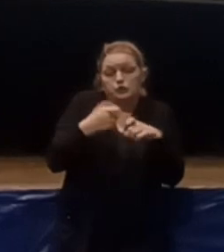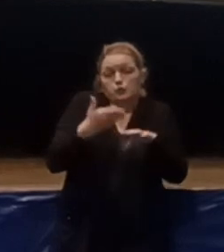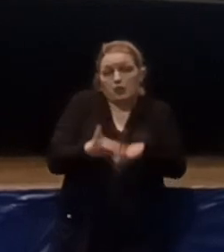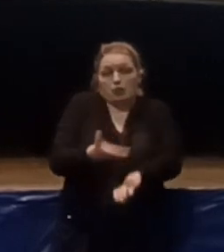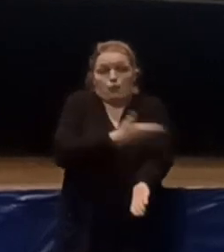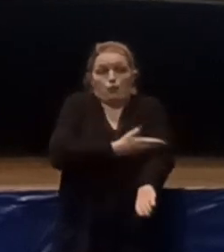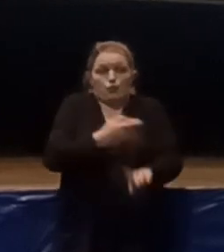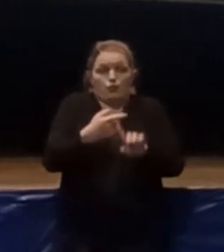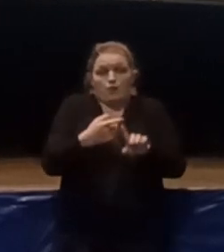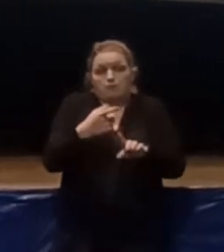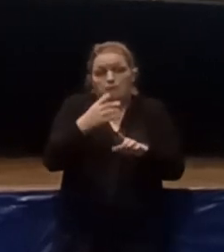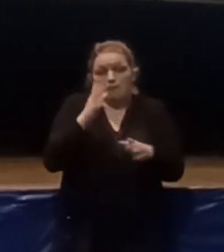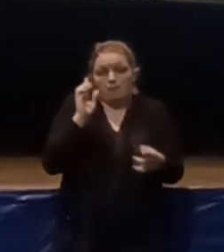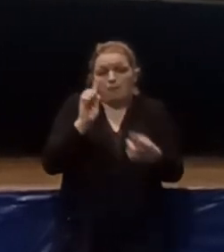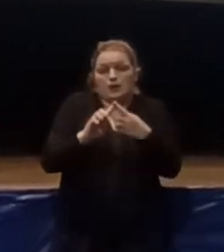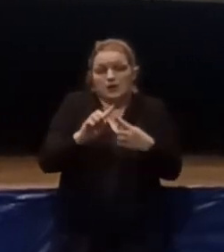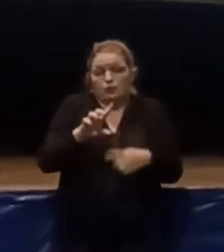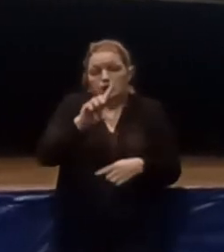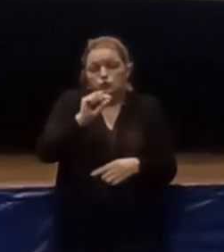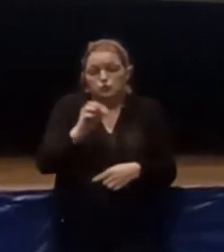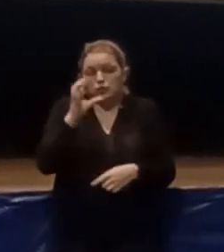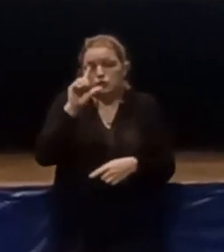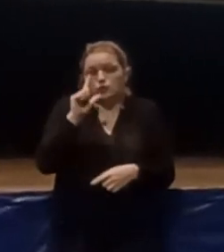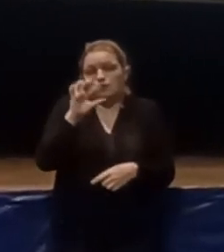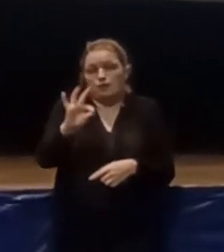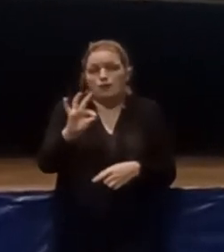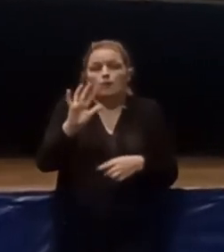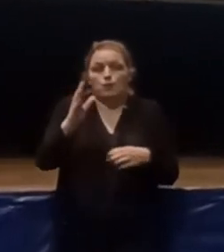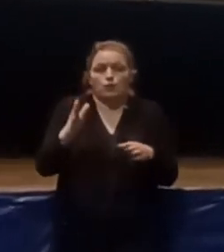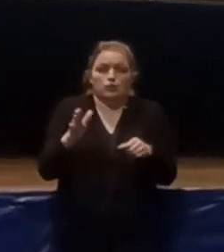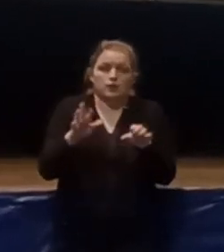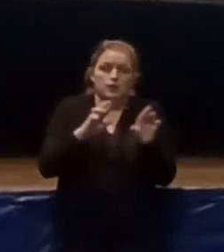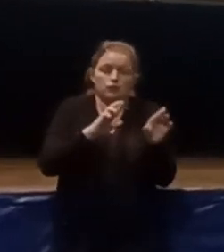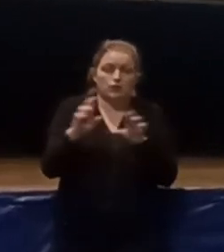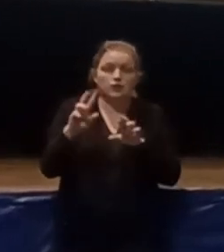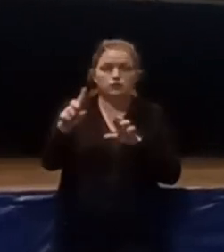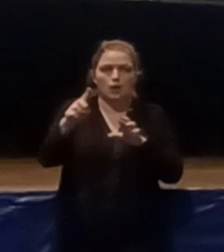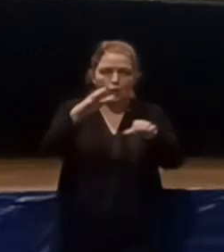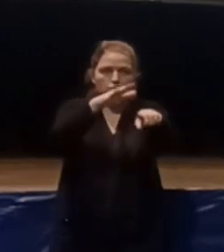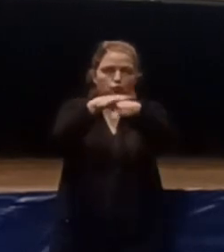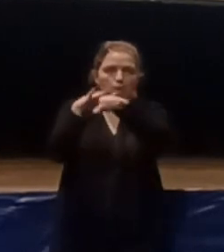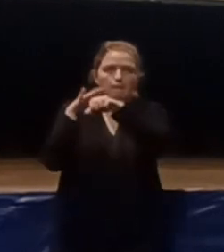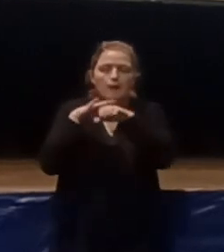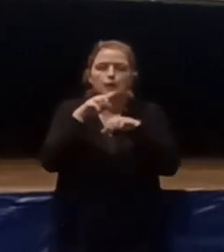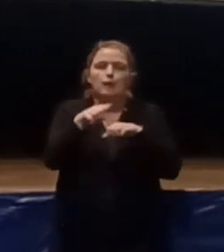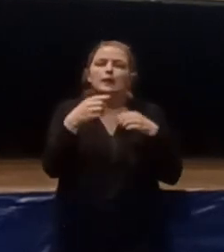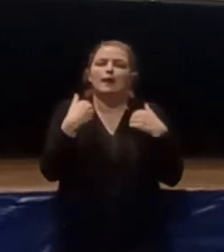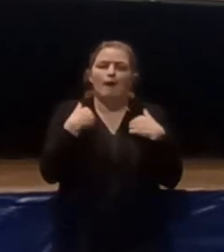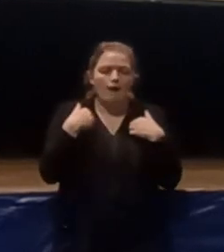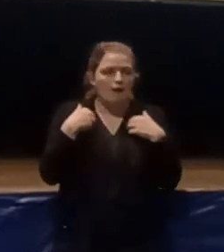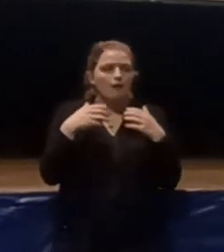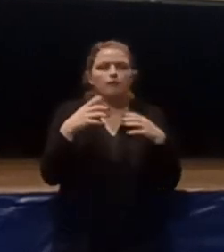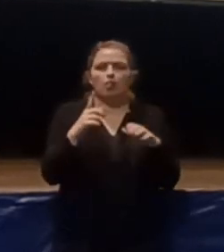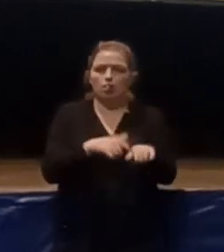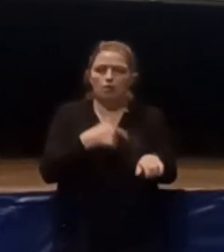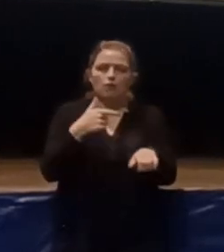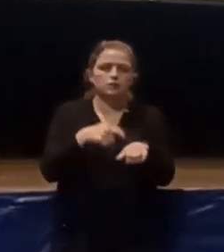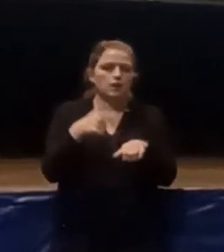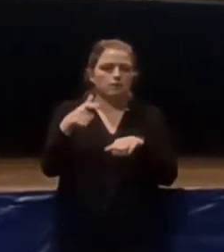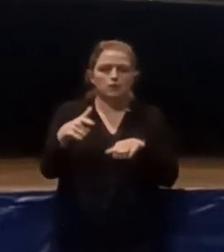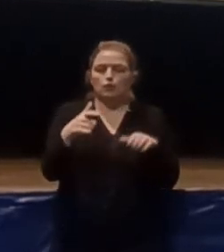by 2029 when we're filling up this facility. So I did want to remind us that we do have a while in the world of